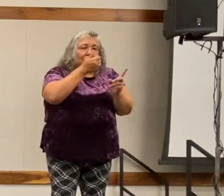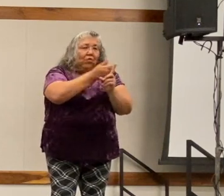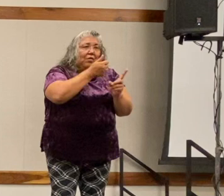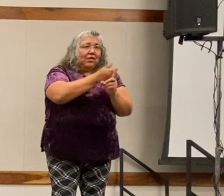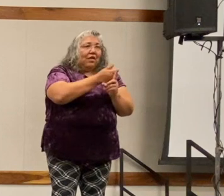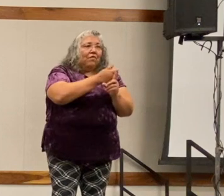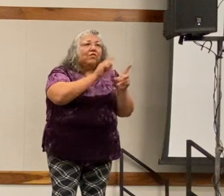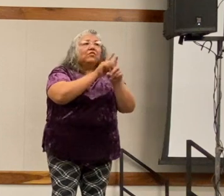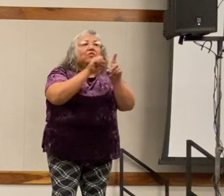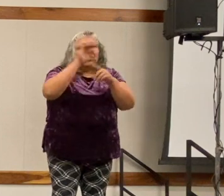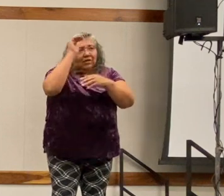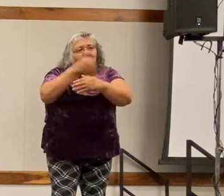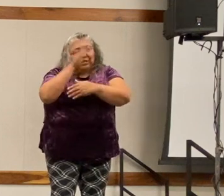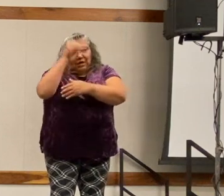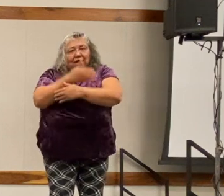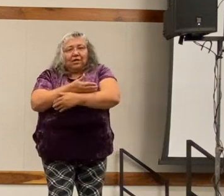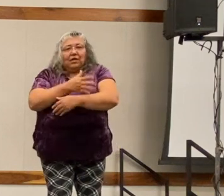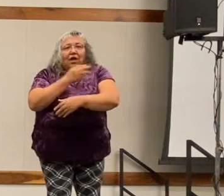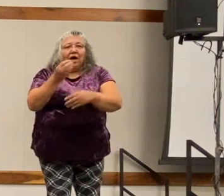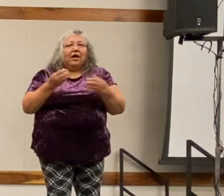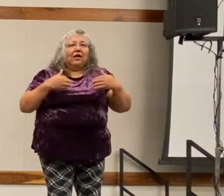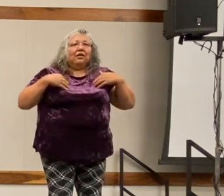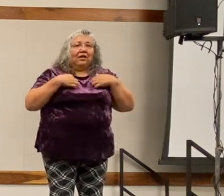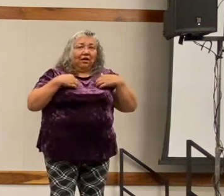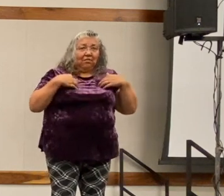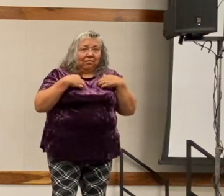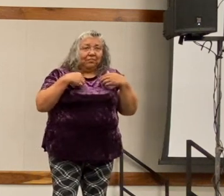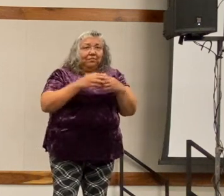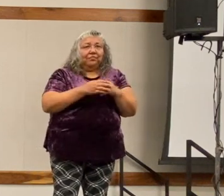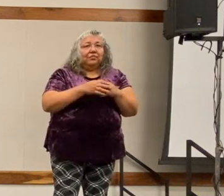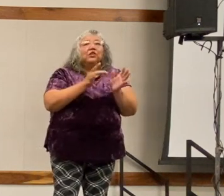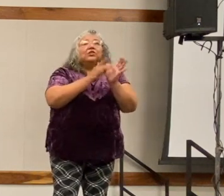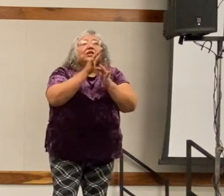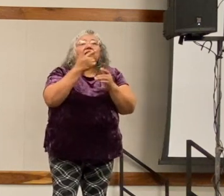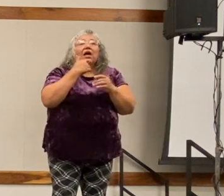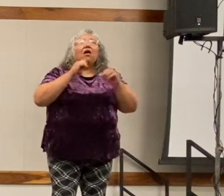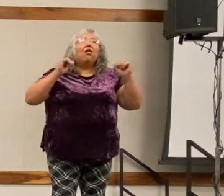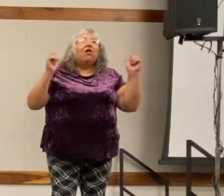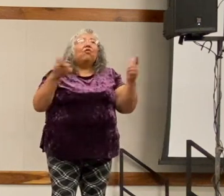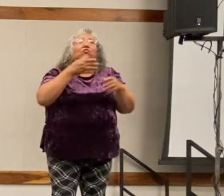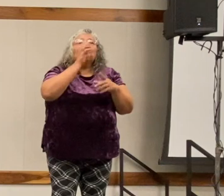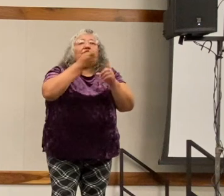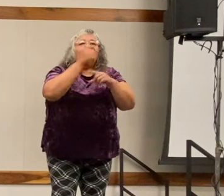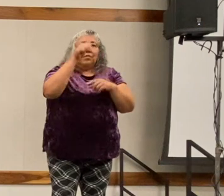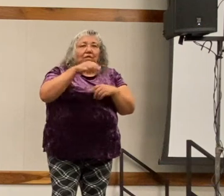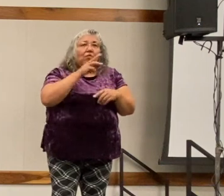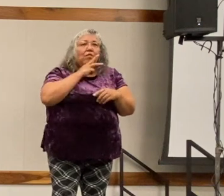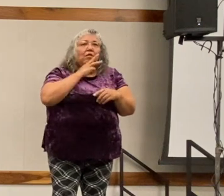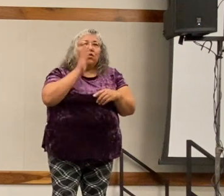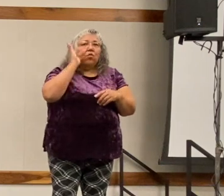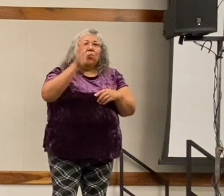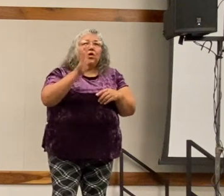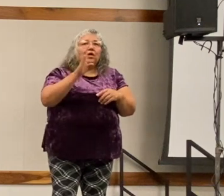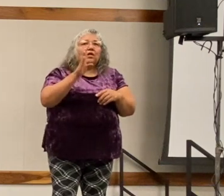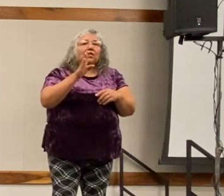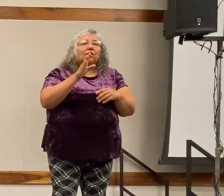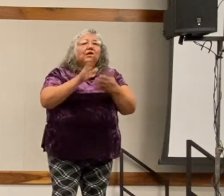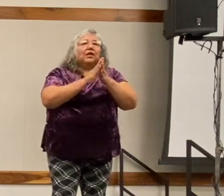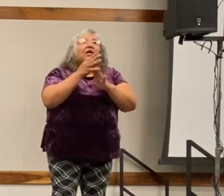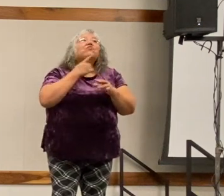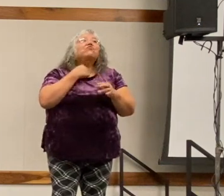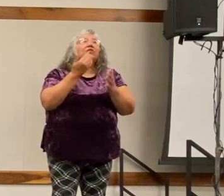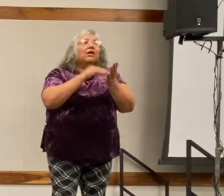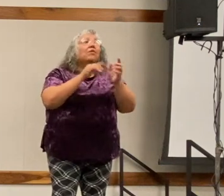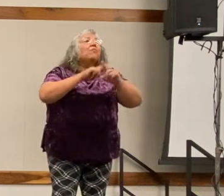and so did his sons and livestock. And Jesus said, everyone who drinks from this water will get thirsty again.